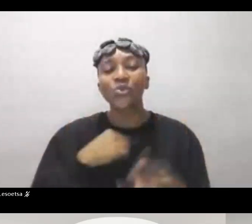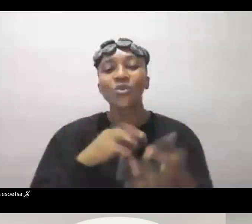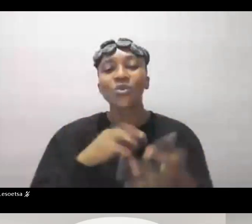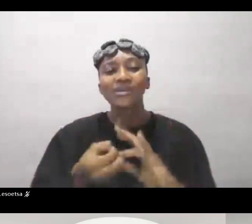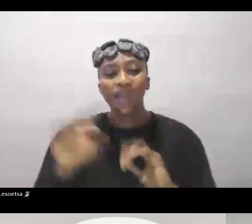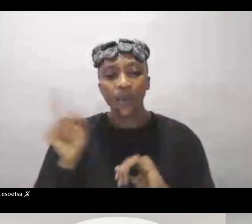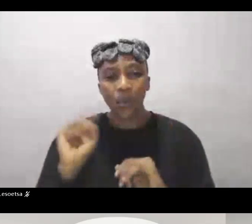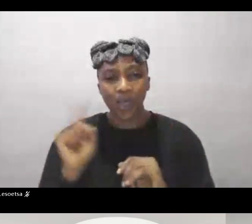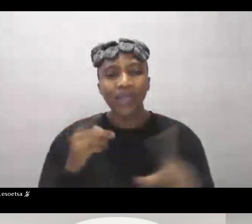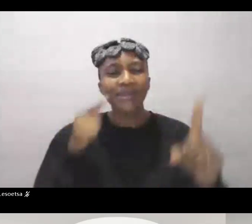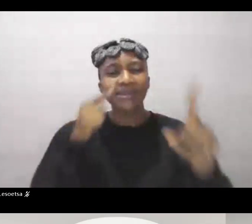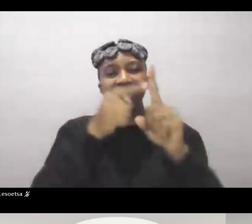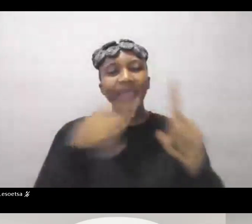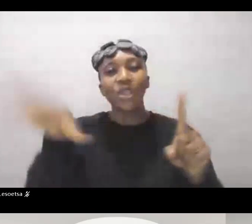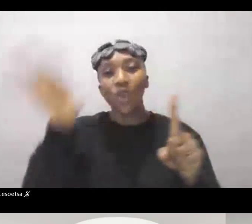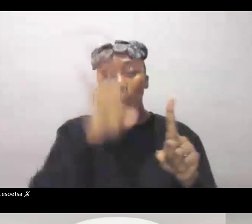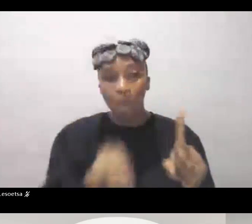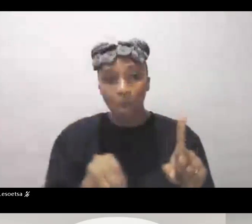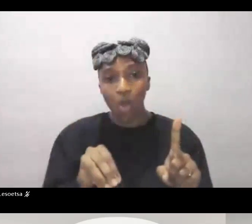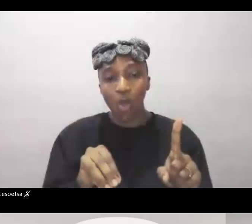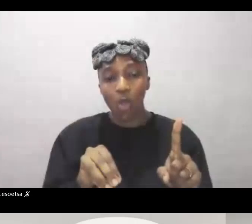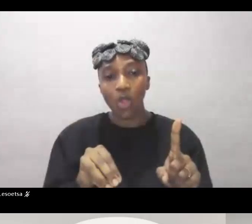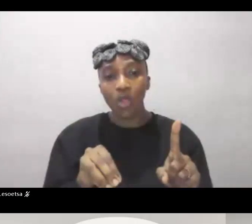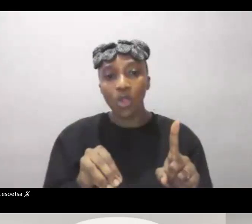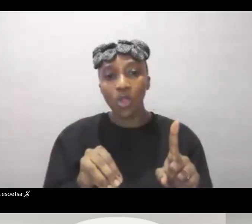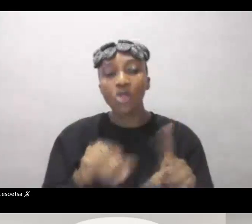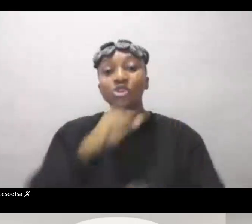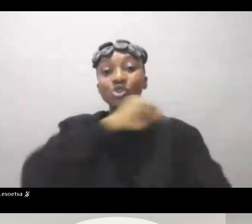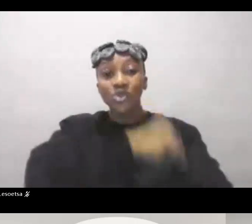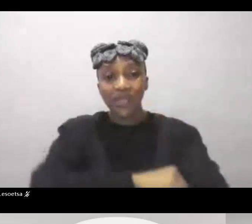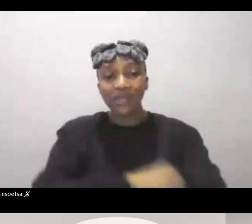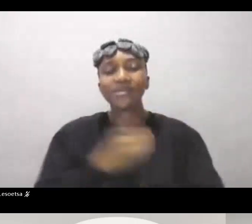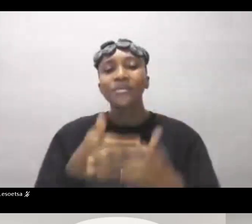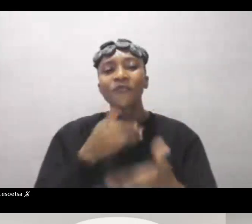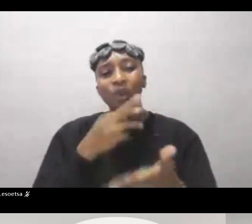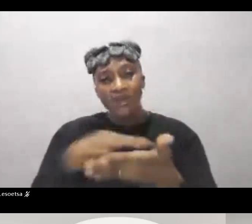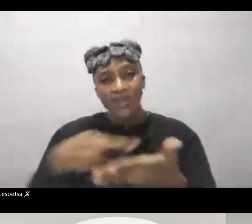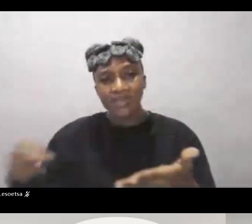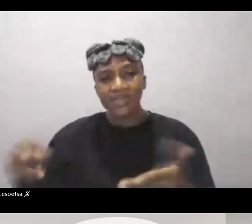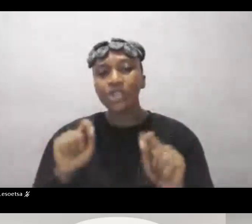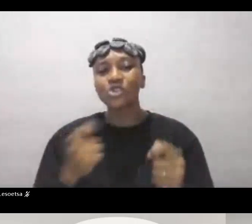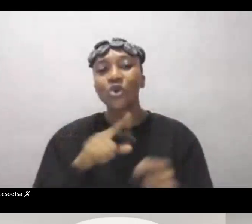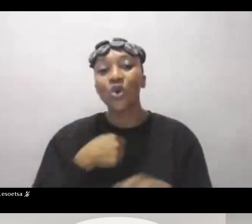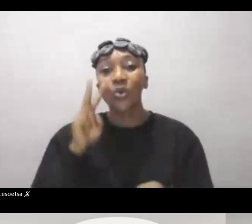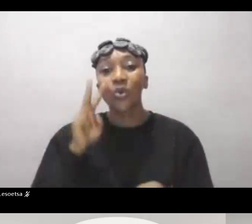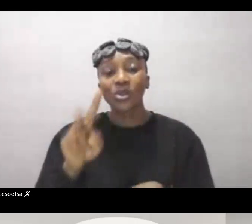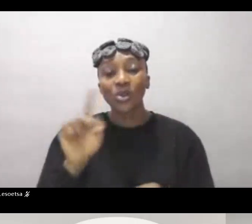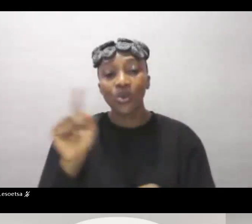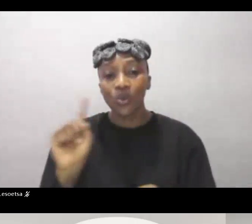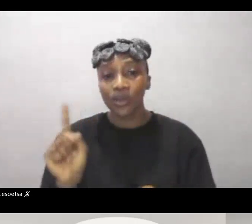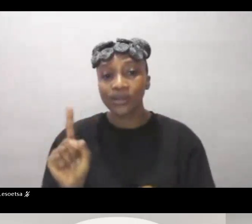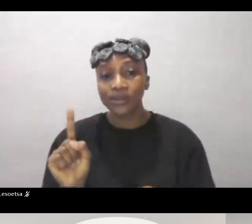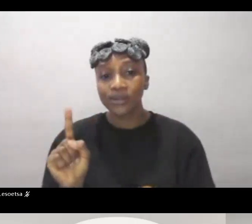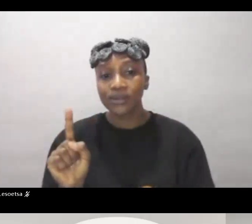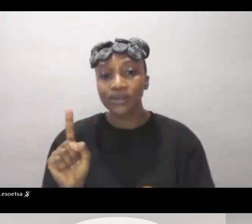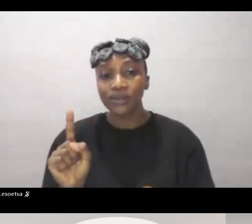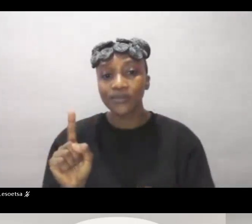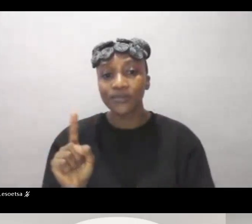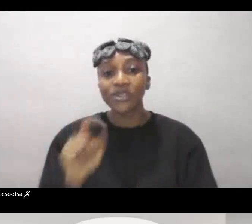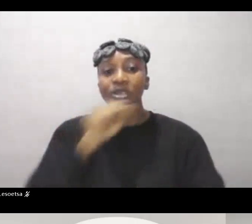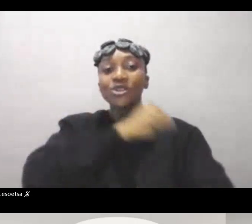target all the students who's before they are registered. So we look at the students